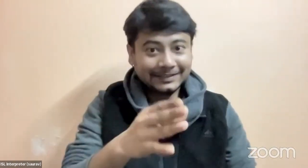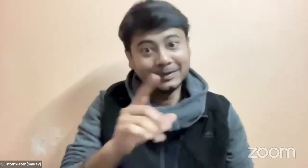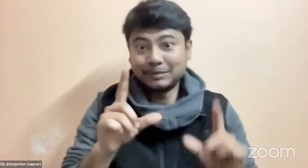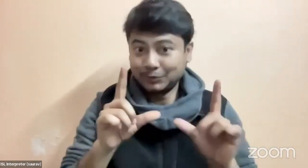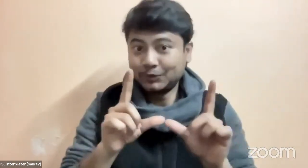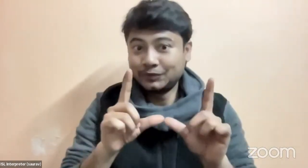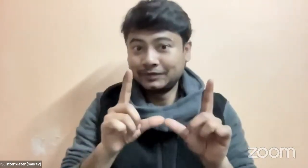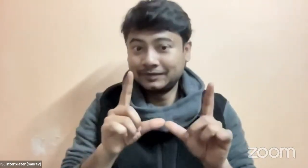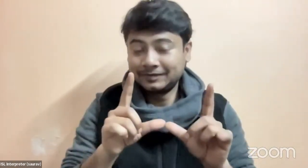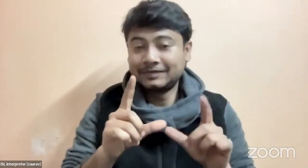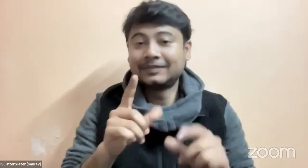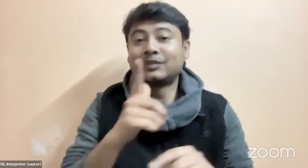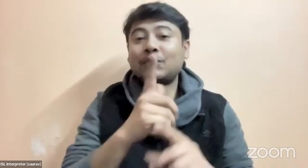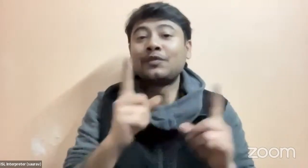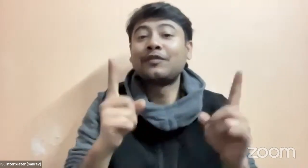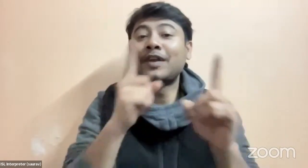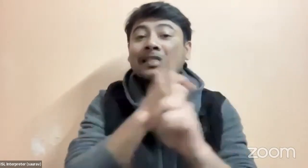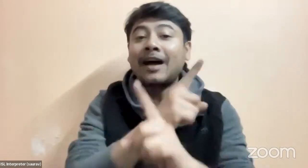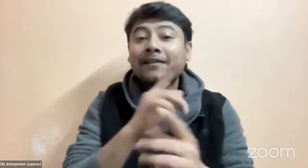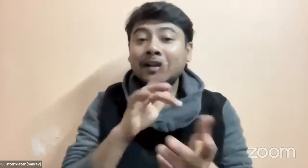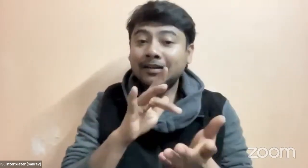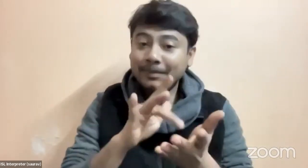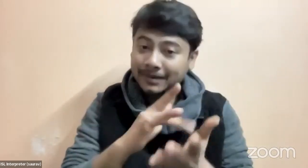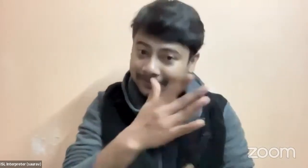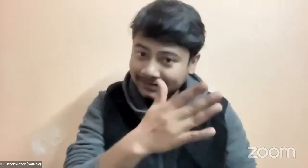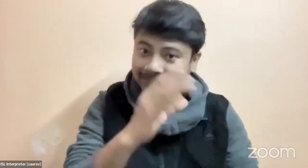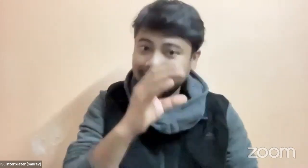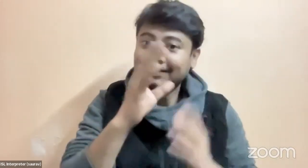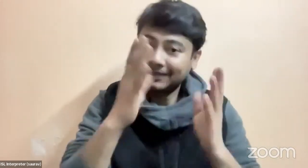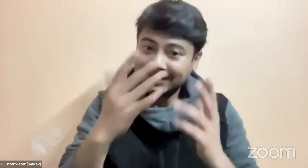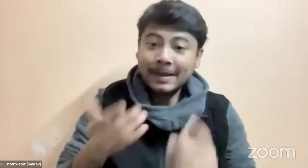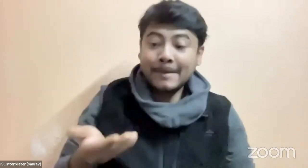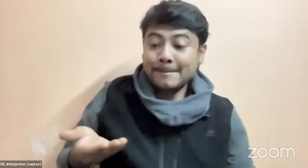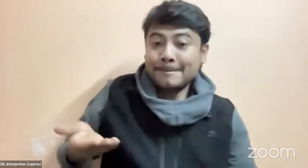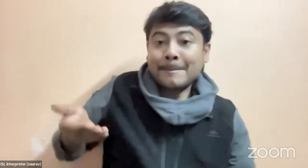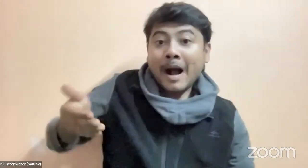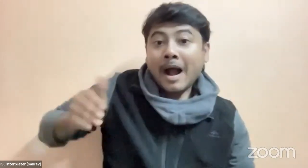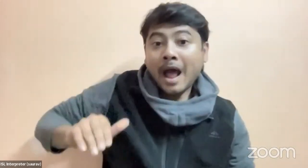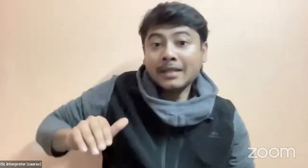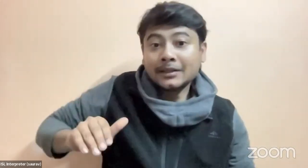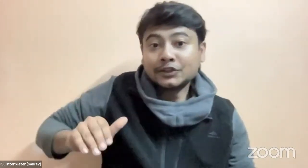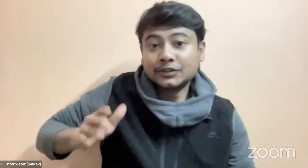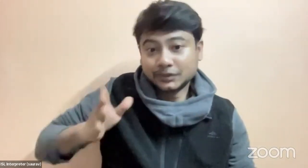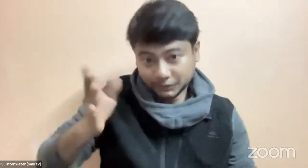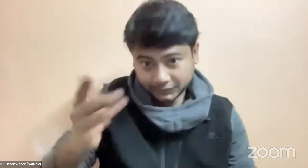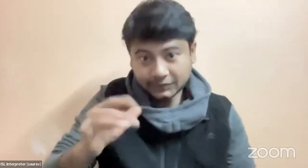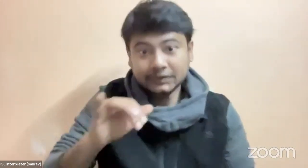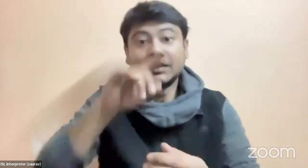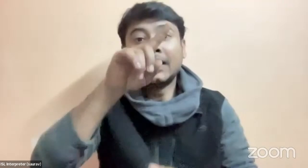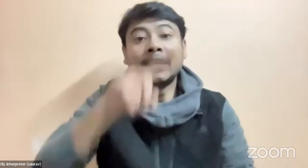went to Vrindavan also. He went to Bangladesh also. He came to South India as well.